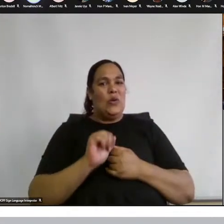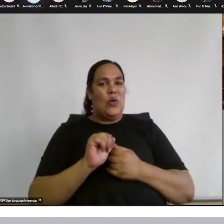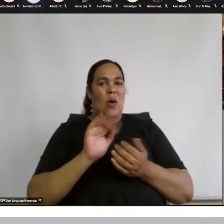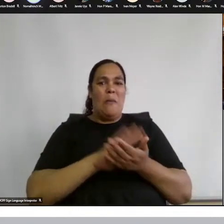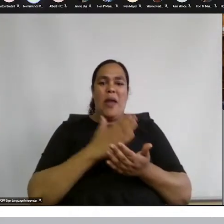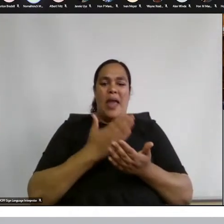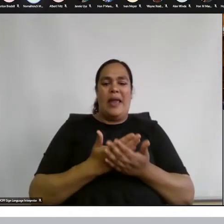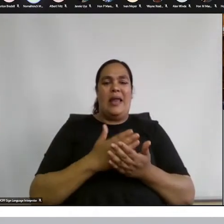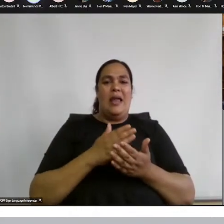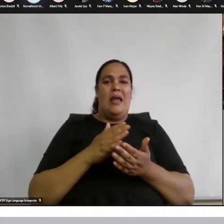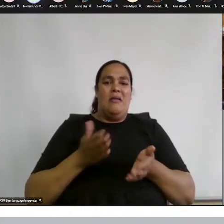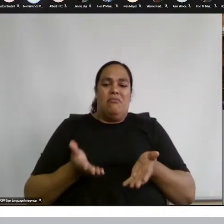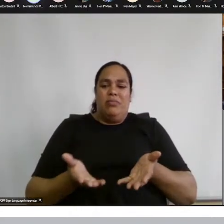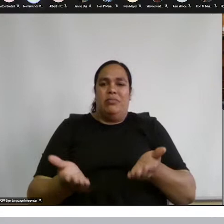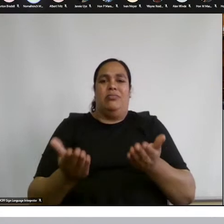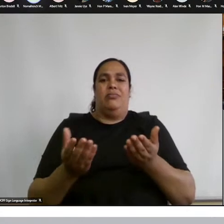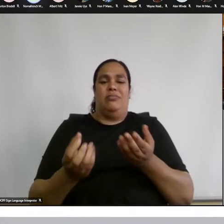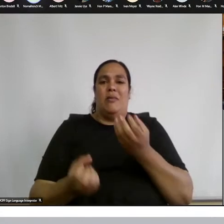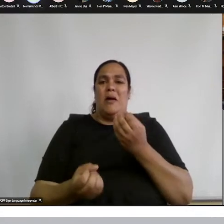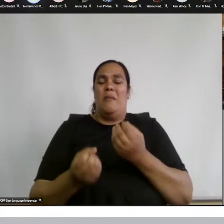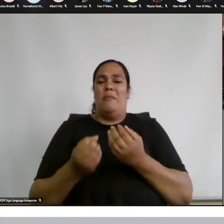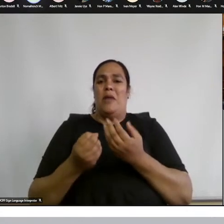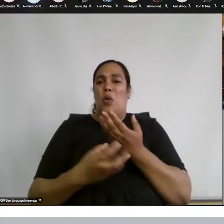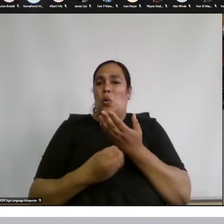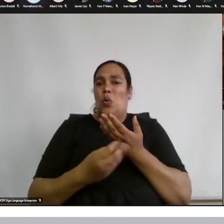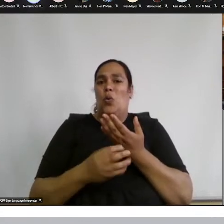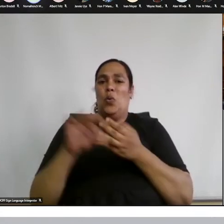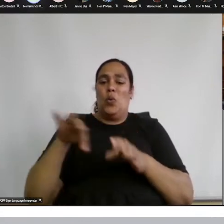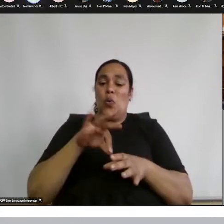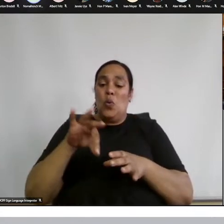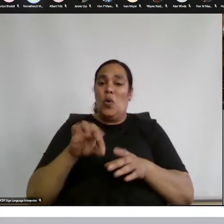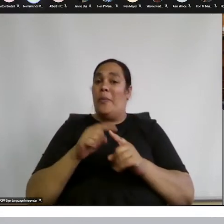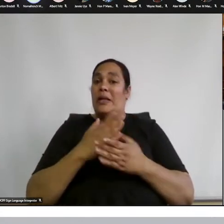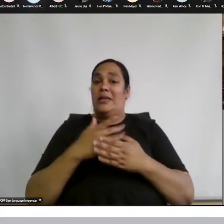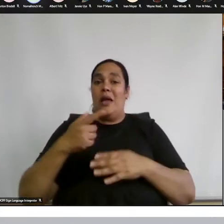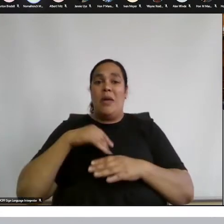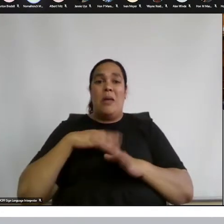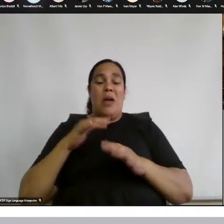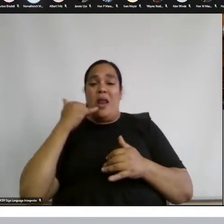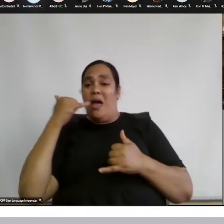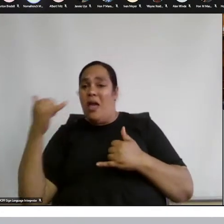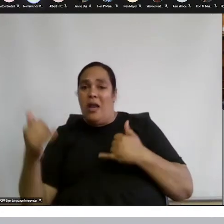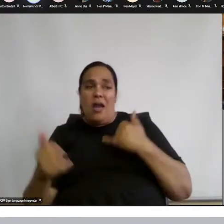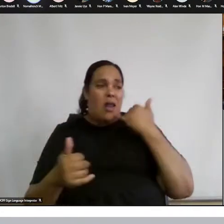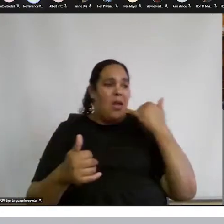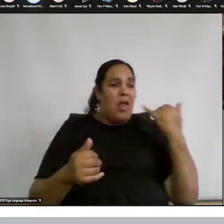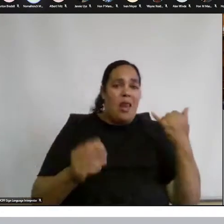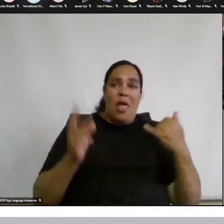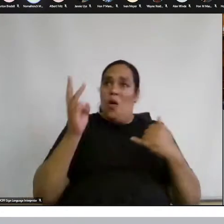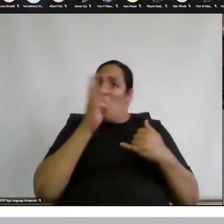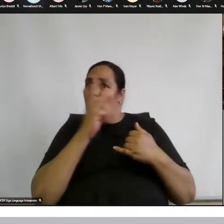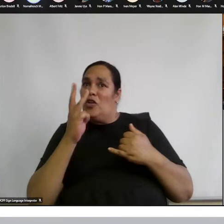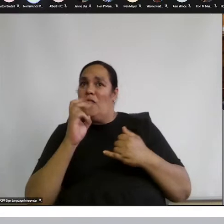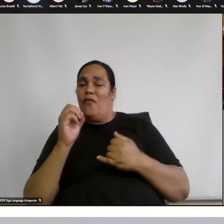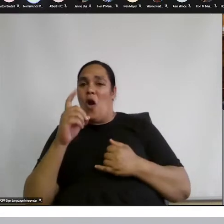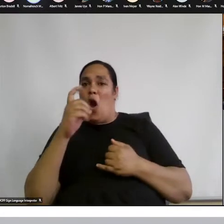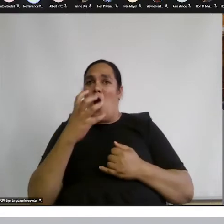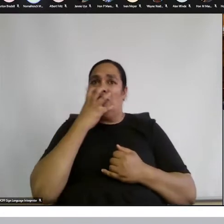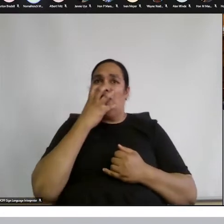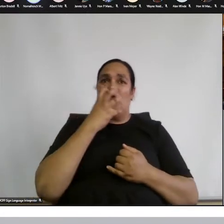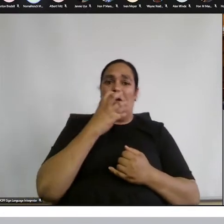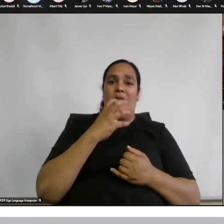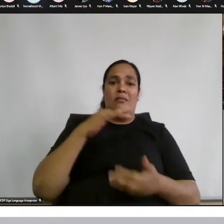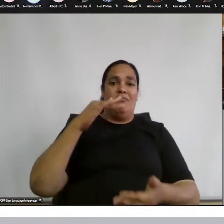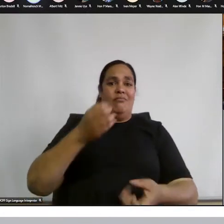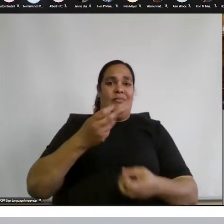baking and cooking during the Christmas Eve, but some of us were just on the telephone watching for an oxygen tank that